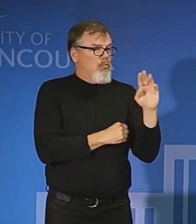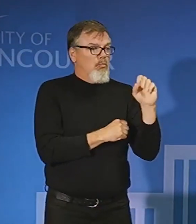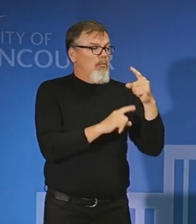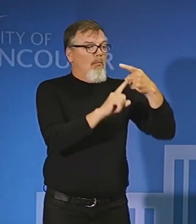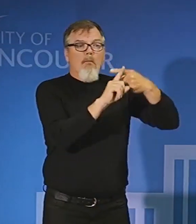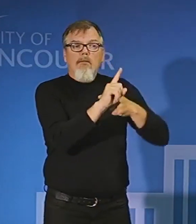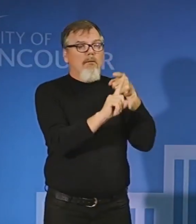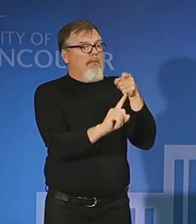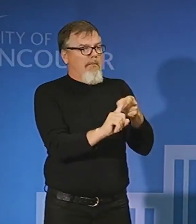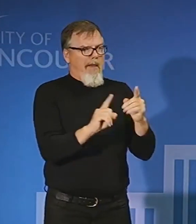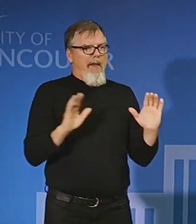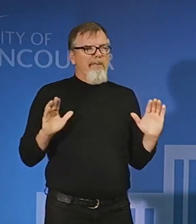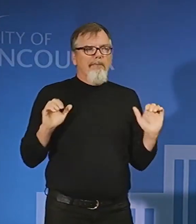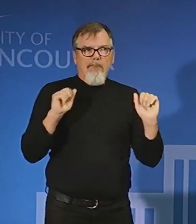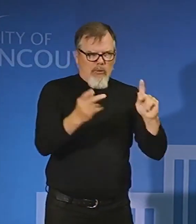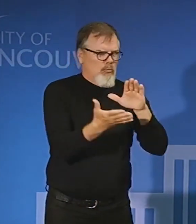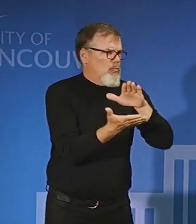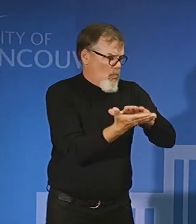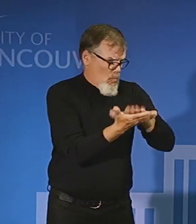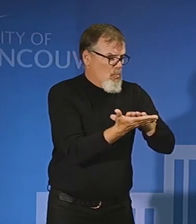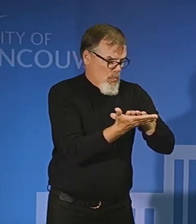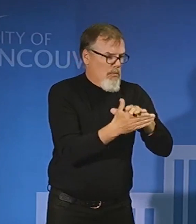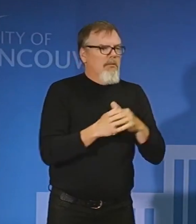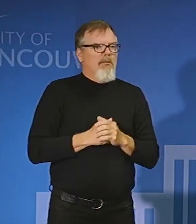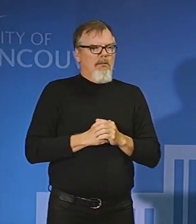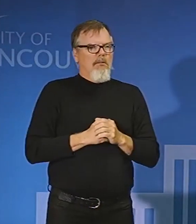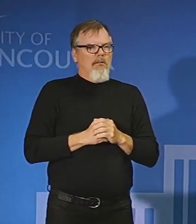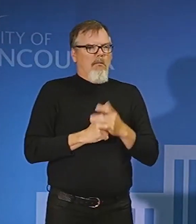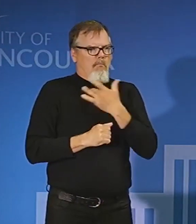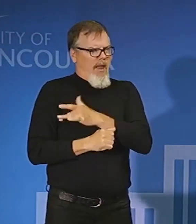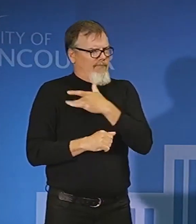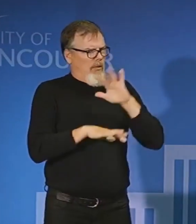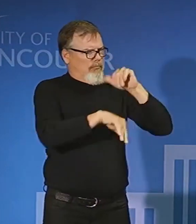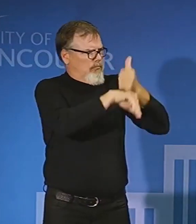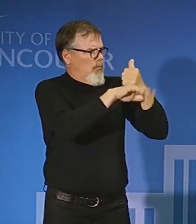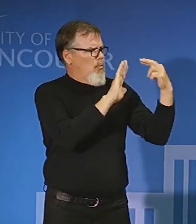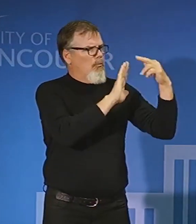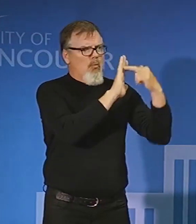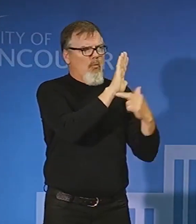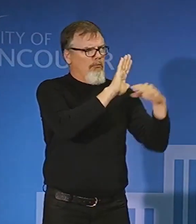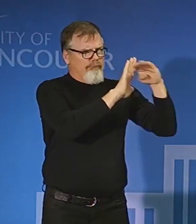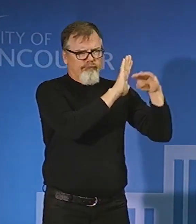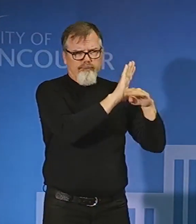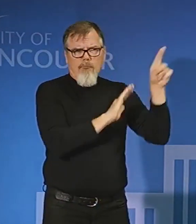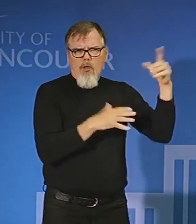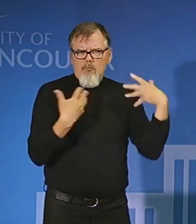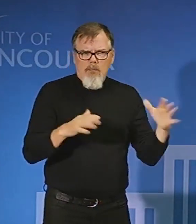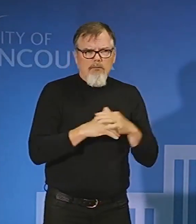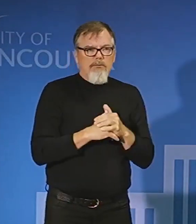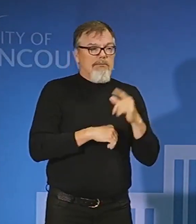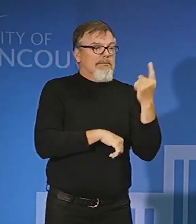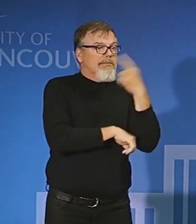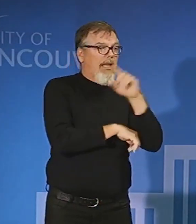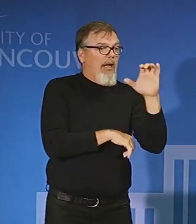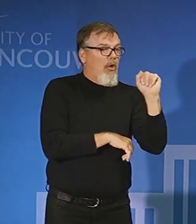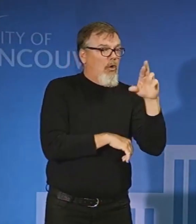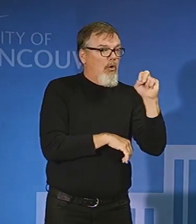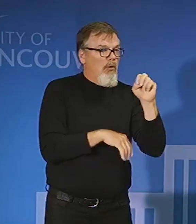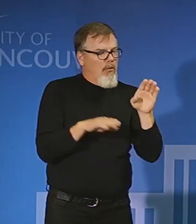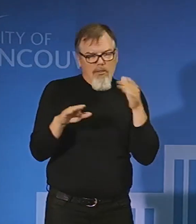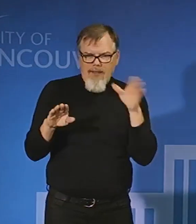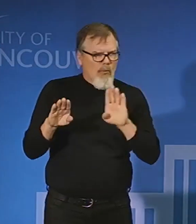developed very good guidelines for schools and for daycares. Daycares were never actually closed. We encouraged them to stay open throughout the